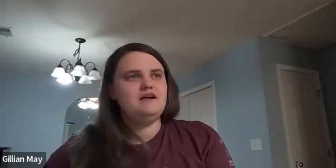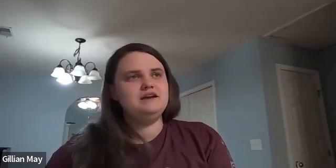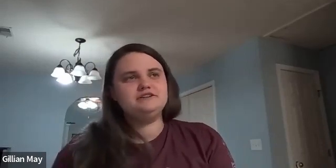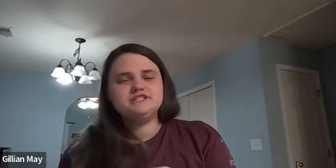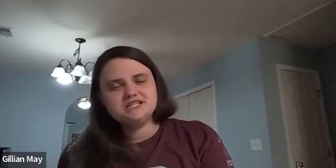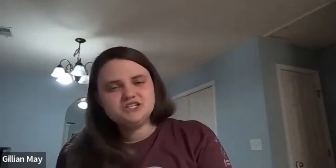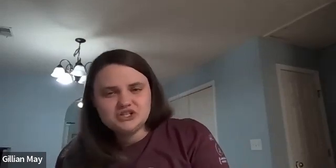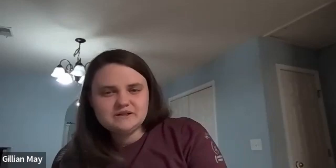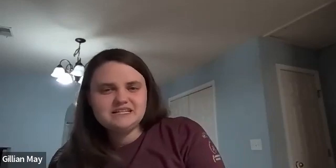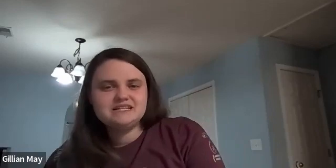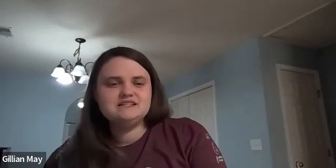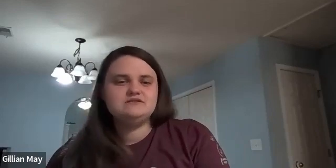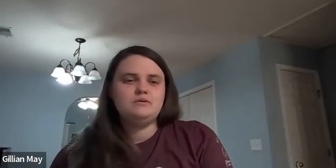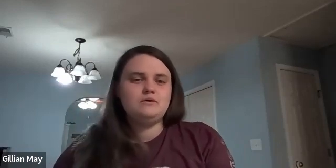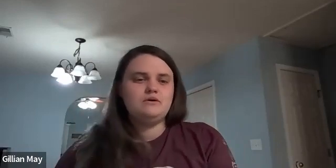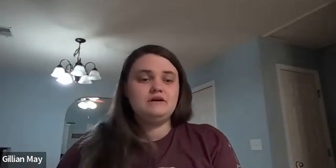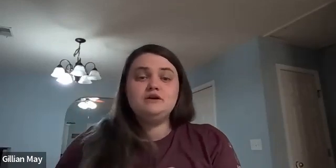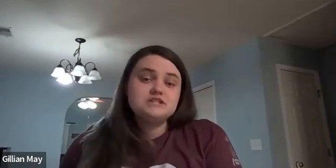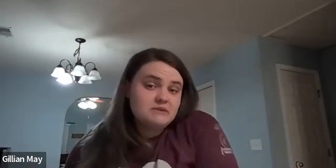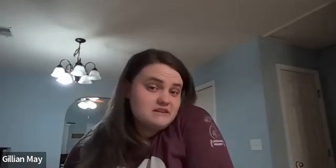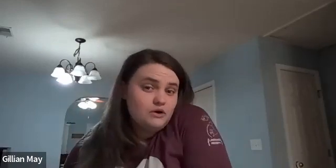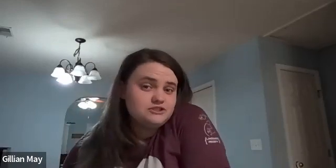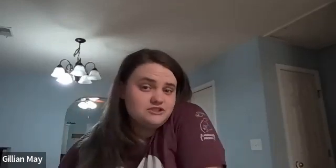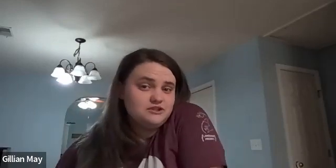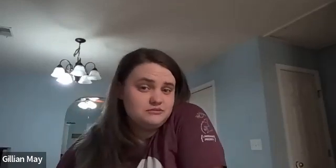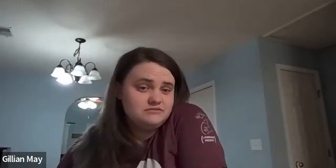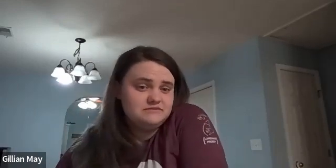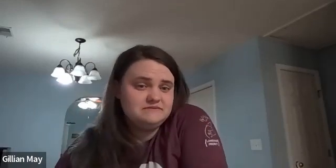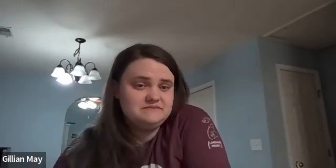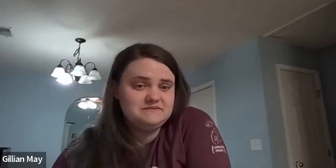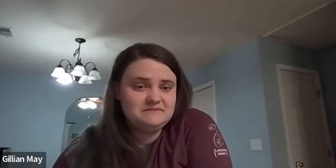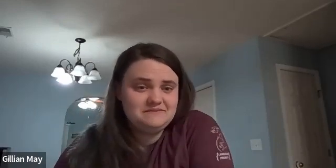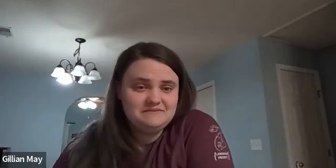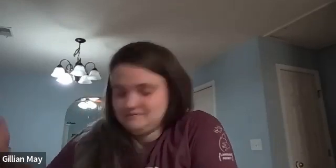like are just curious, or any questions about deaf culture too?